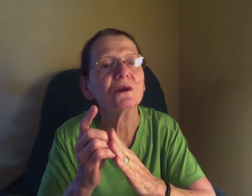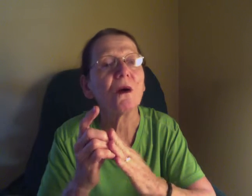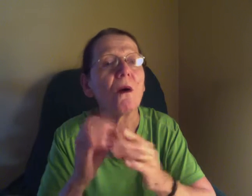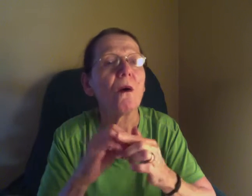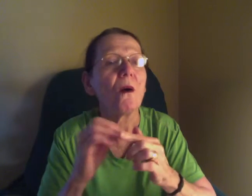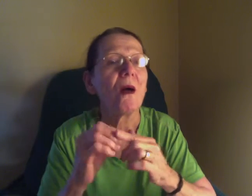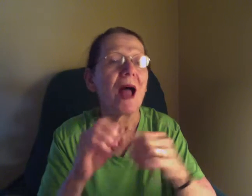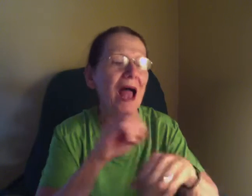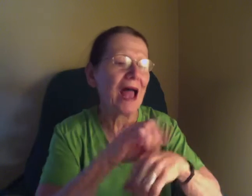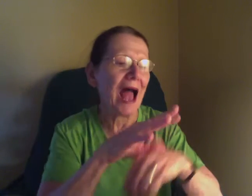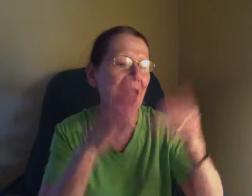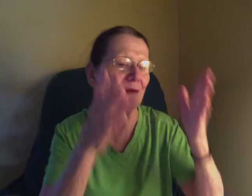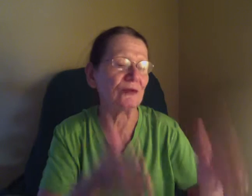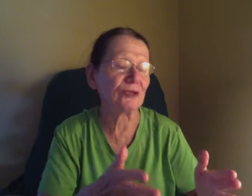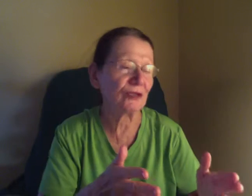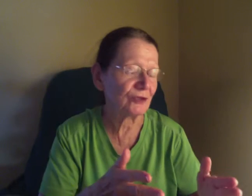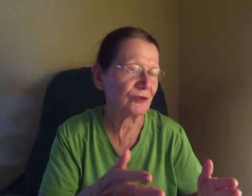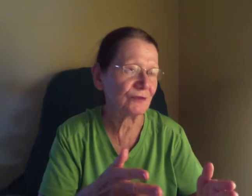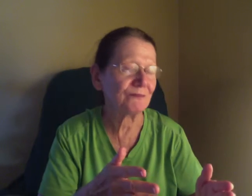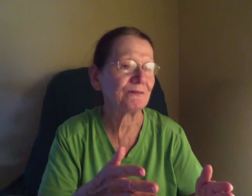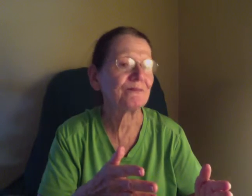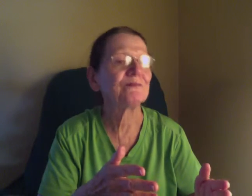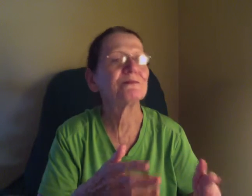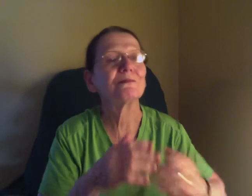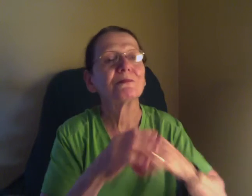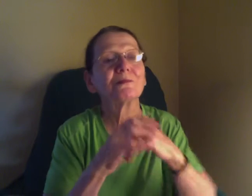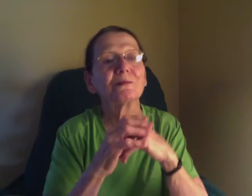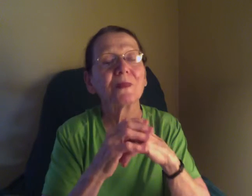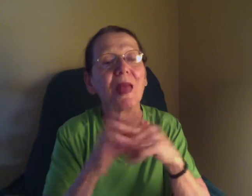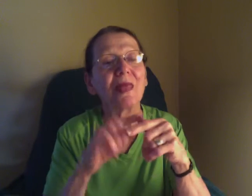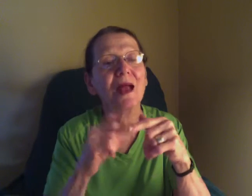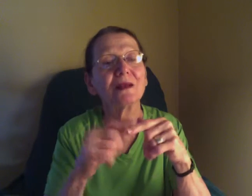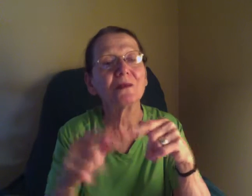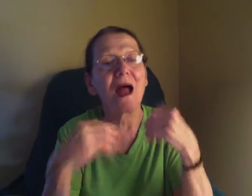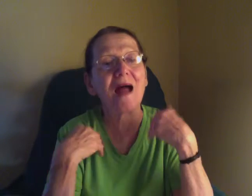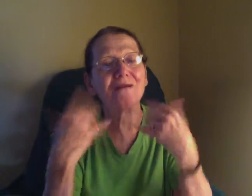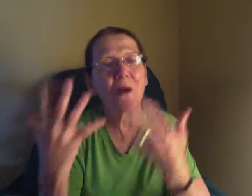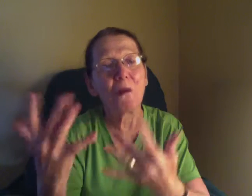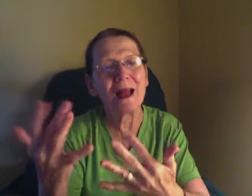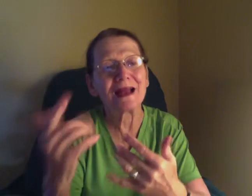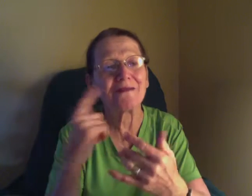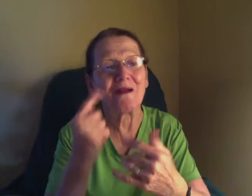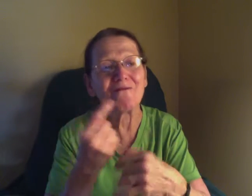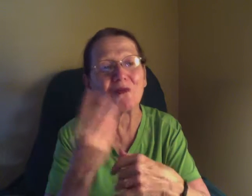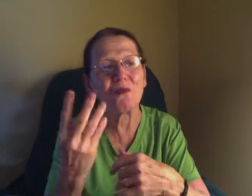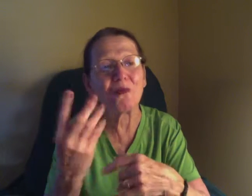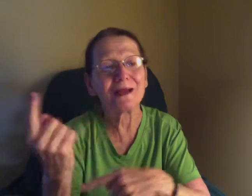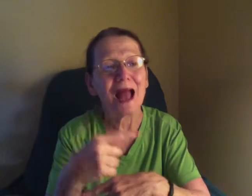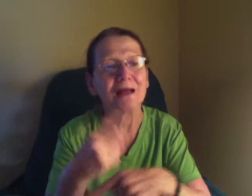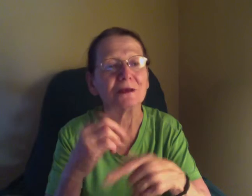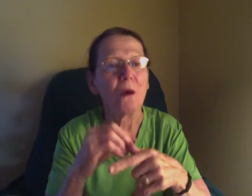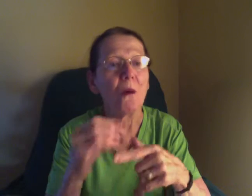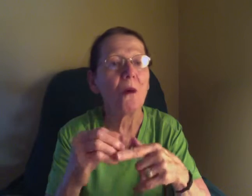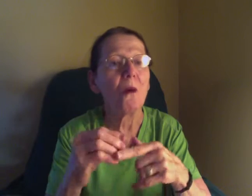and I think that you have a map of food that you're